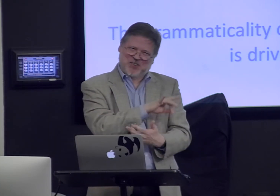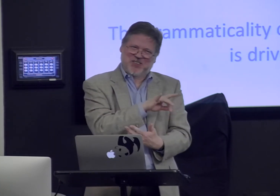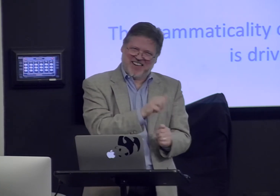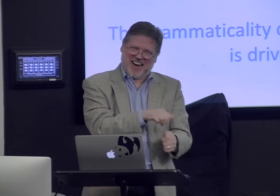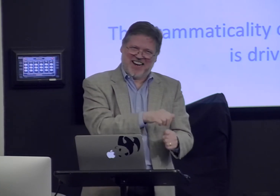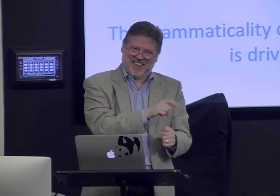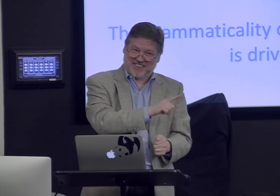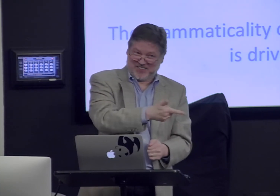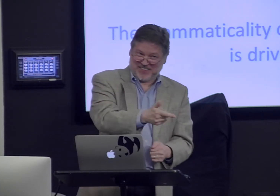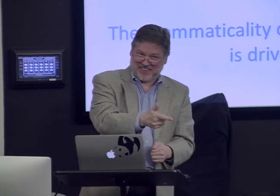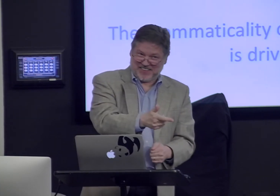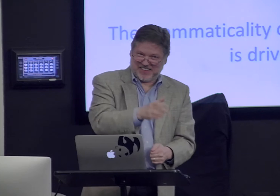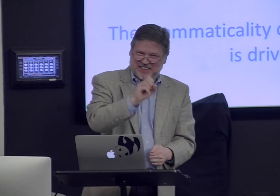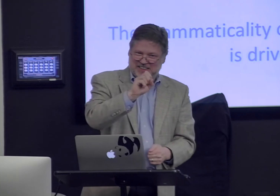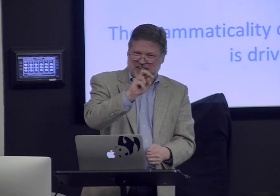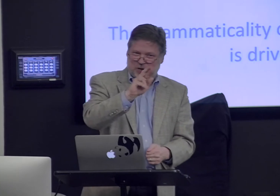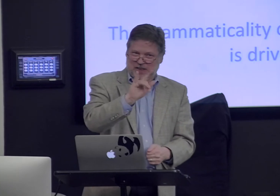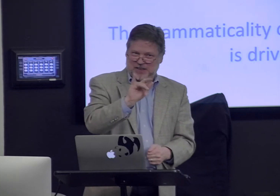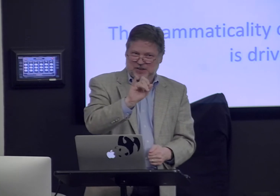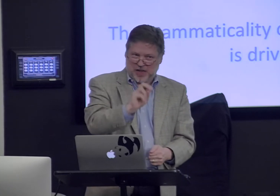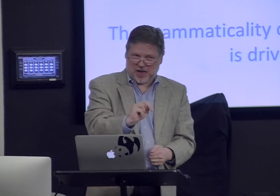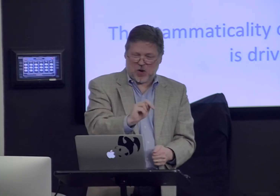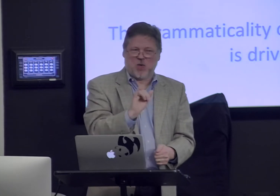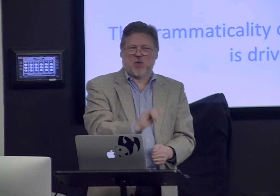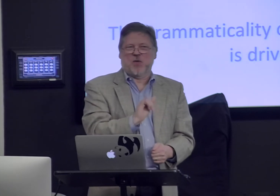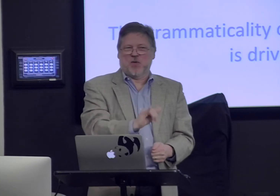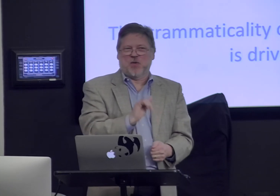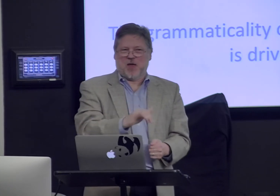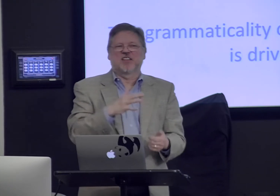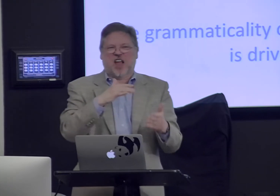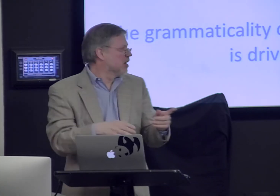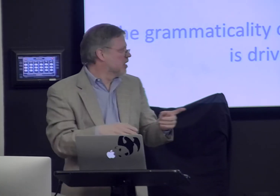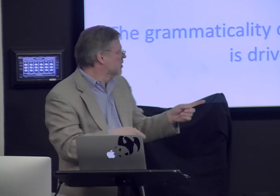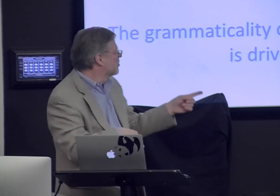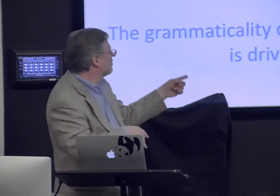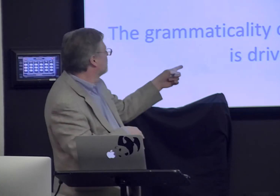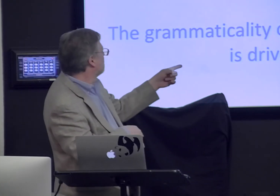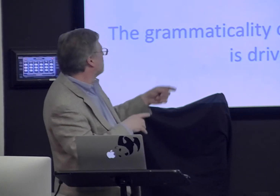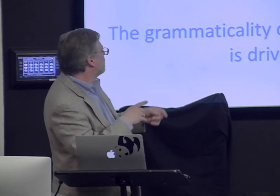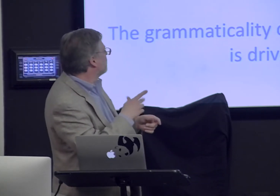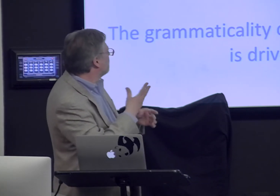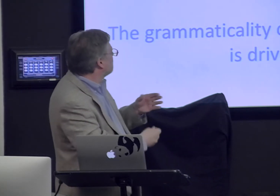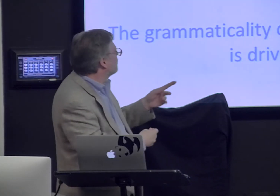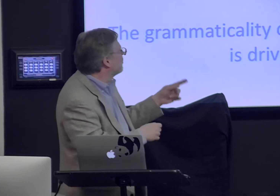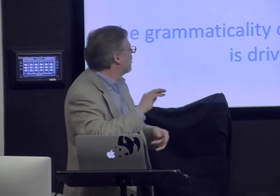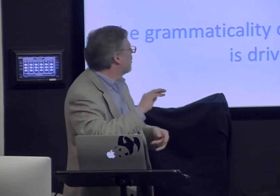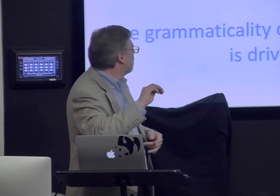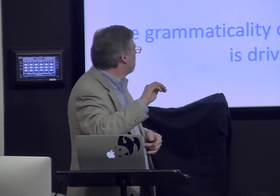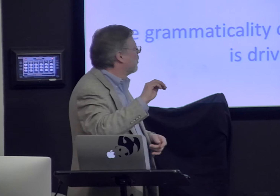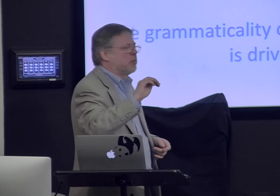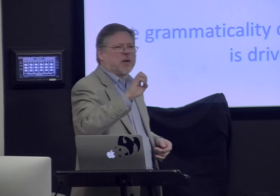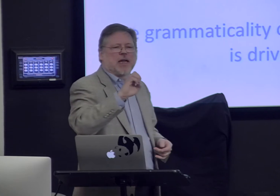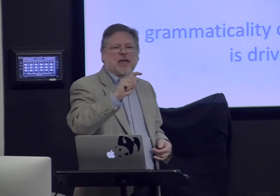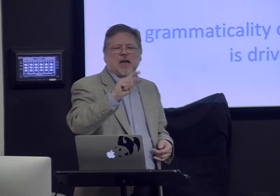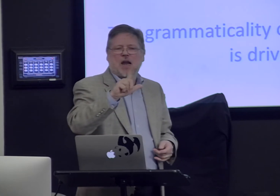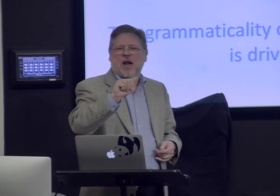the errors that we recorded showed that there was actually serialization happening in how they understood